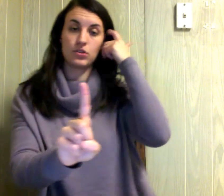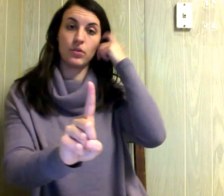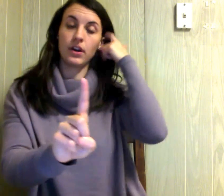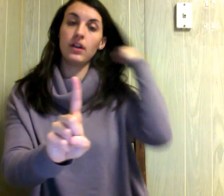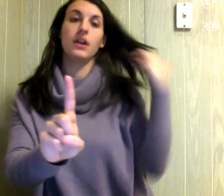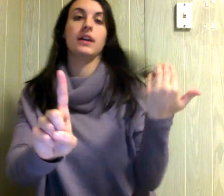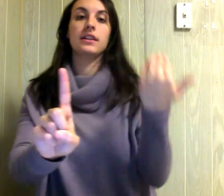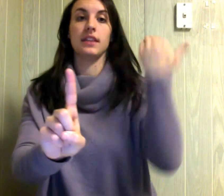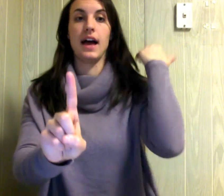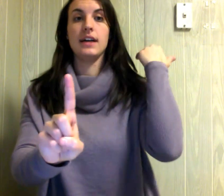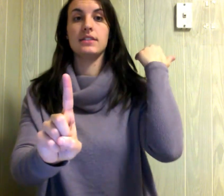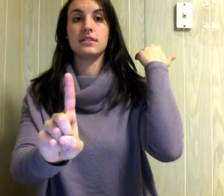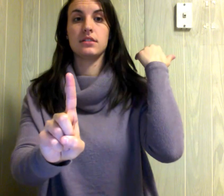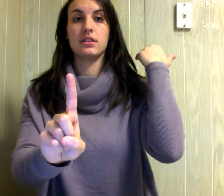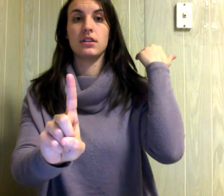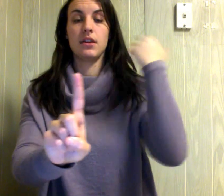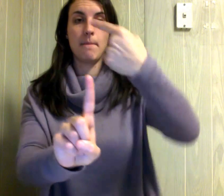shoulder. Last month.